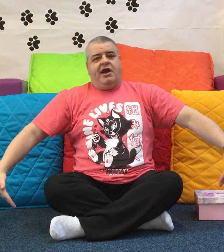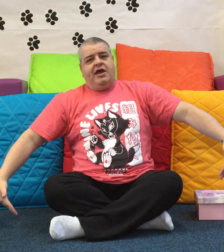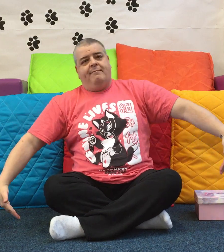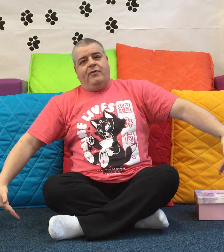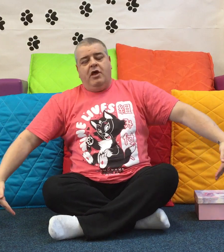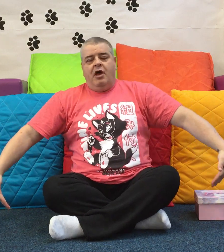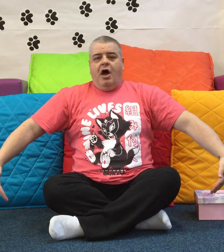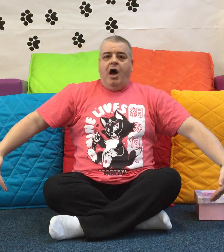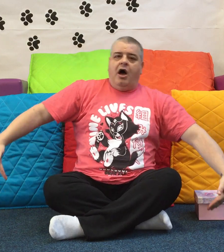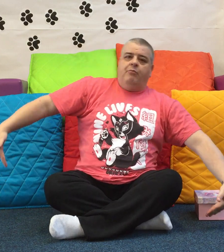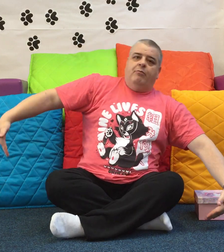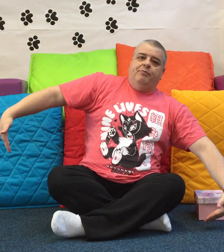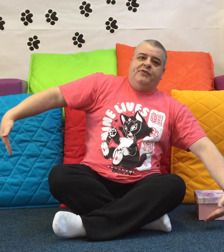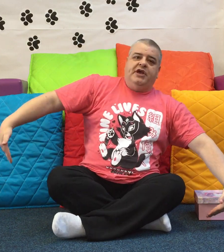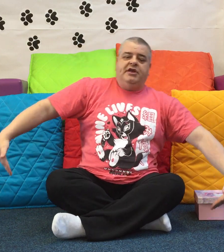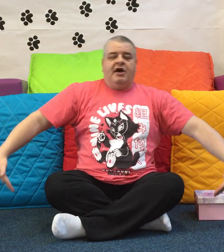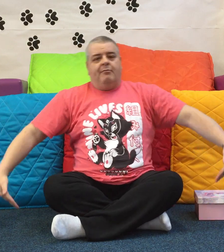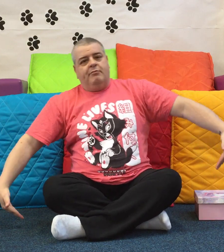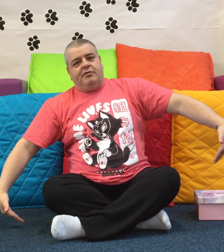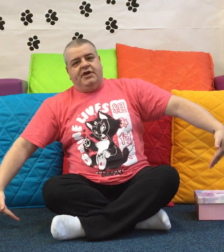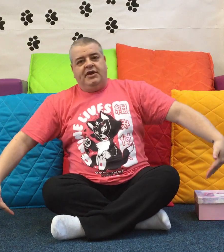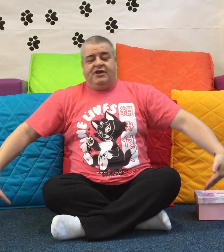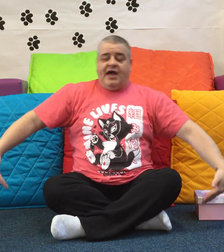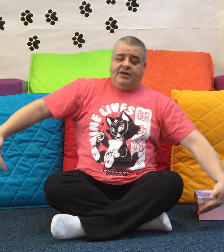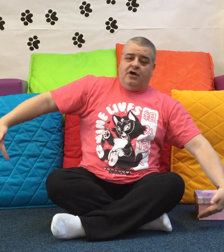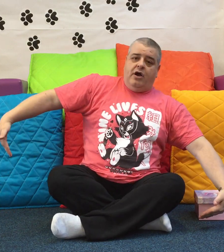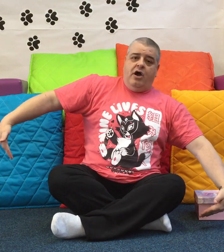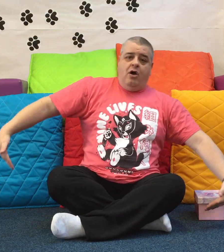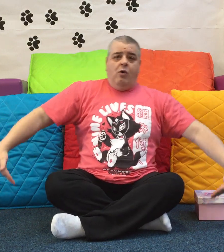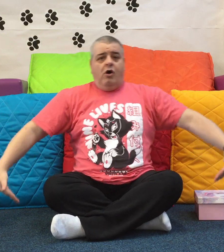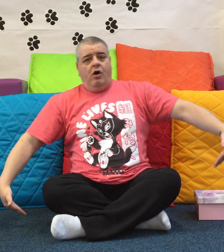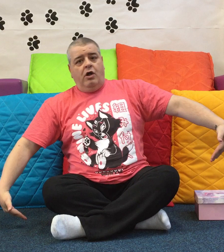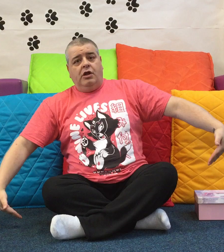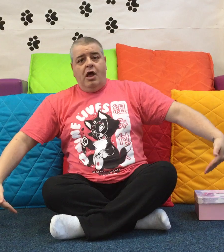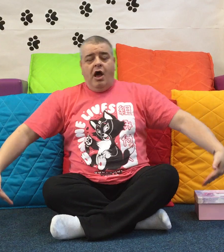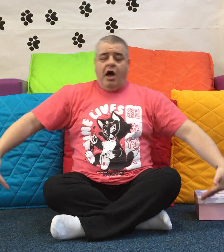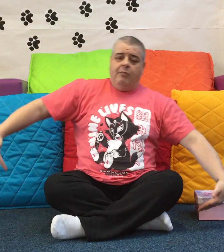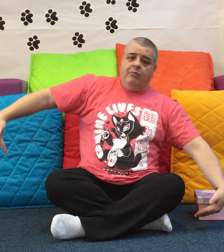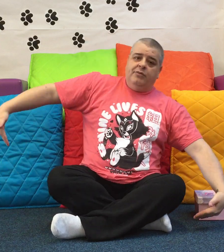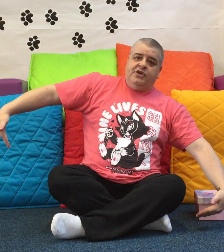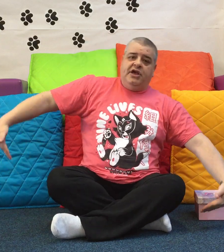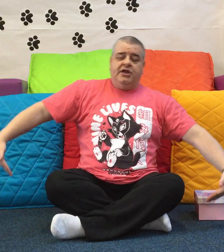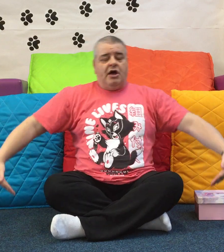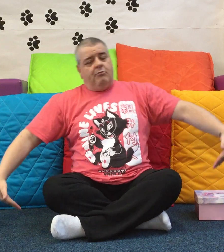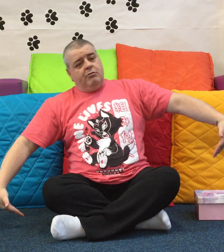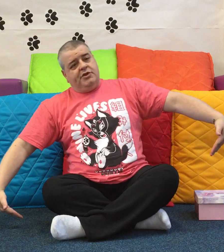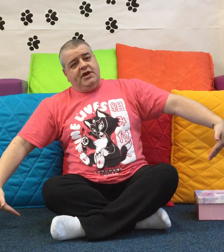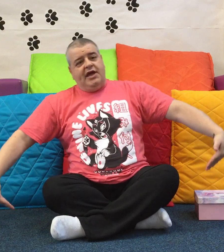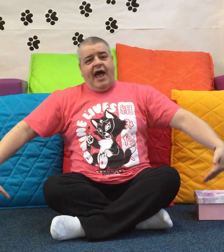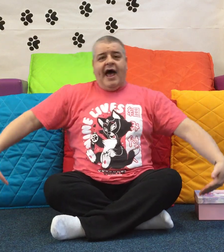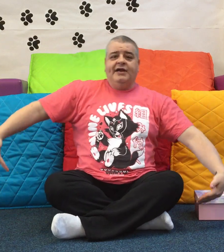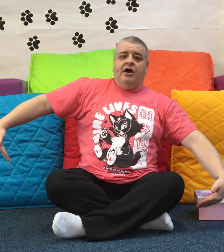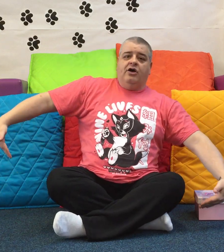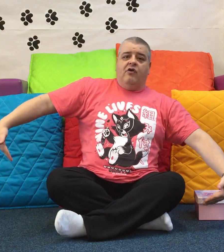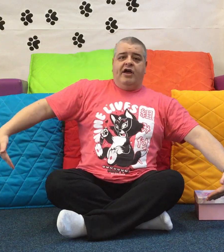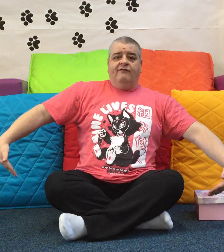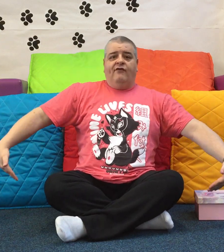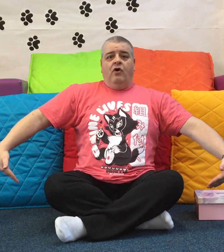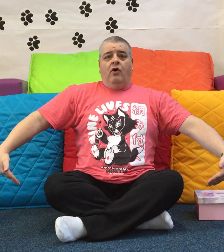ready? Humpty Dumpty sat on a wall. Humpty Dumpty had a great